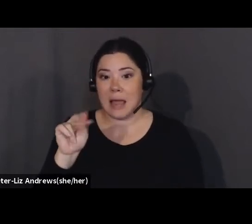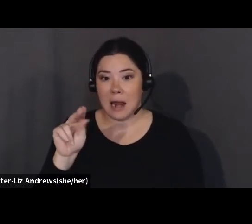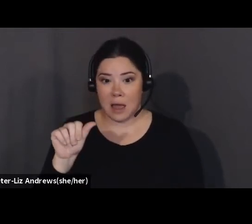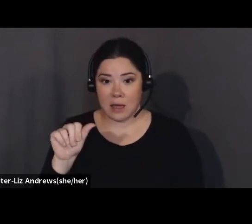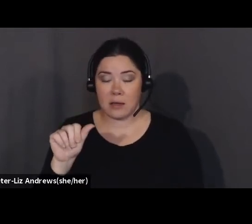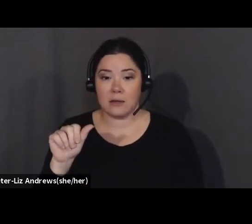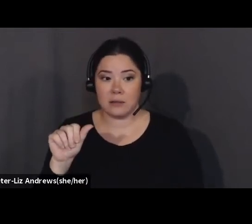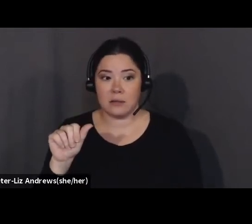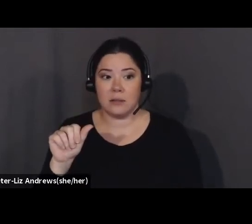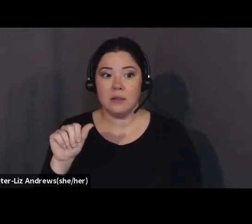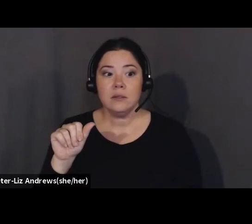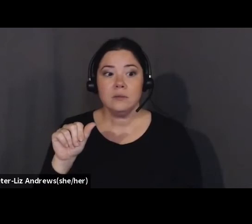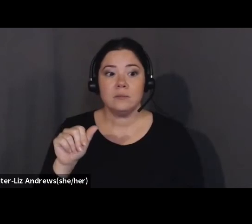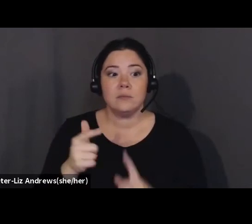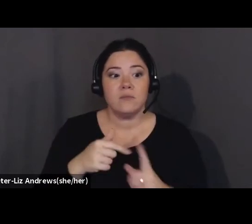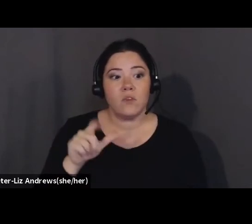and Craig Ravesloot